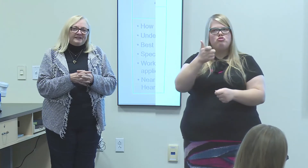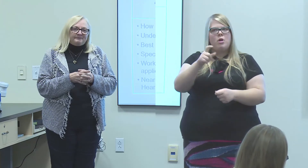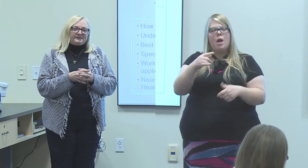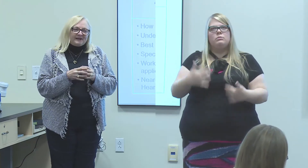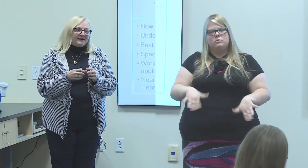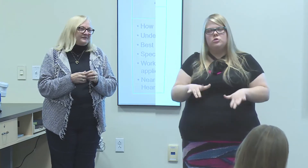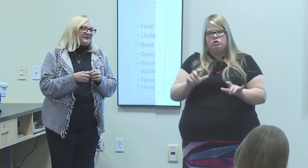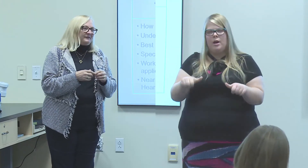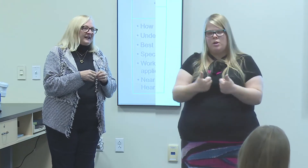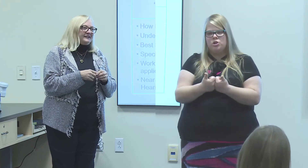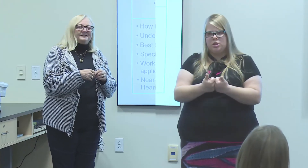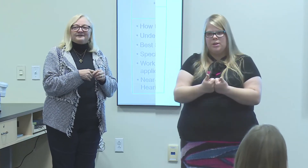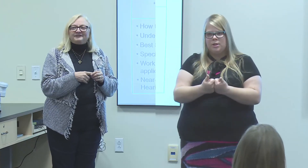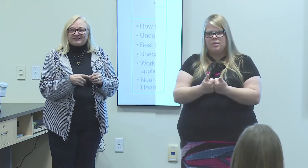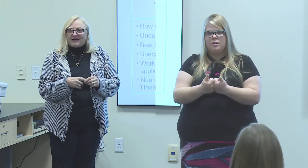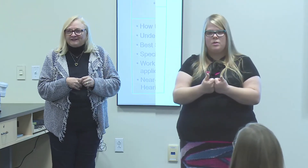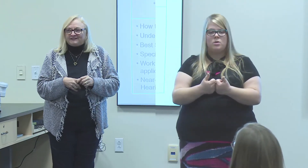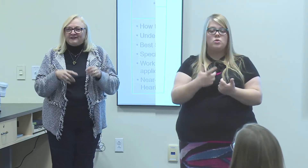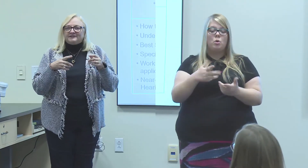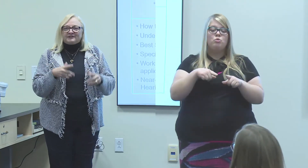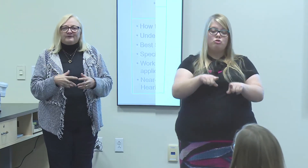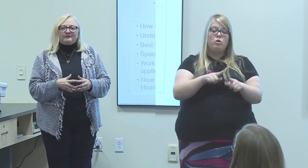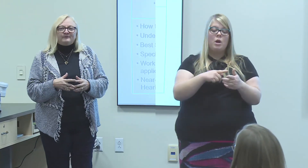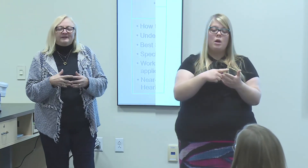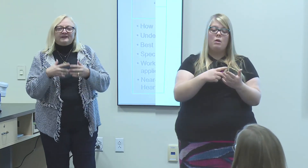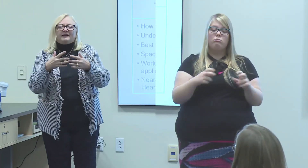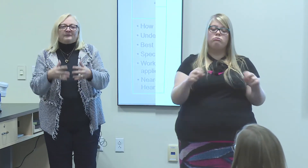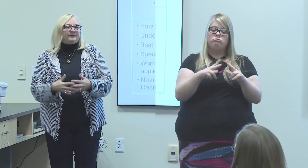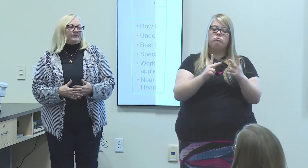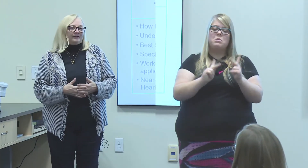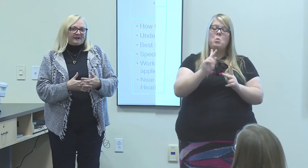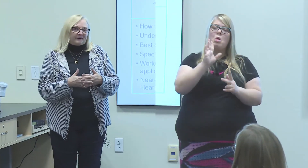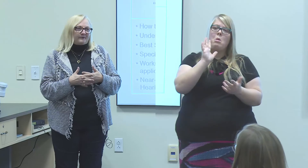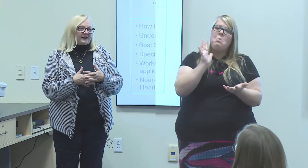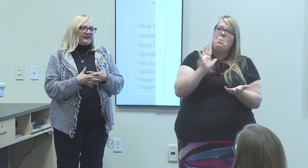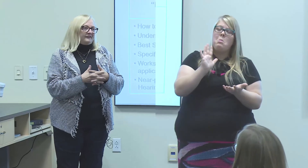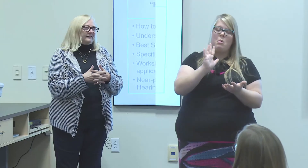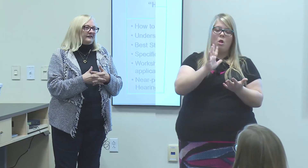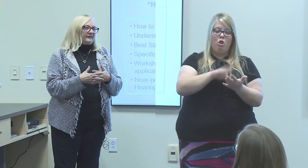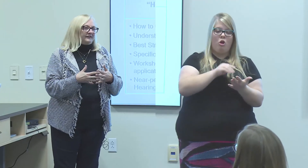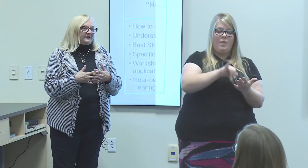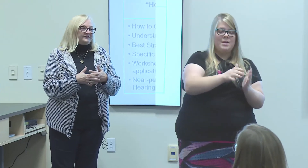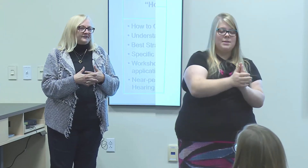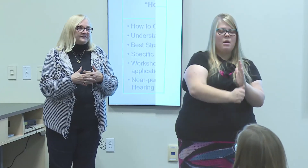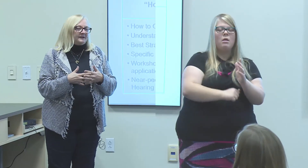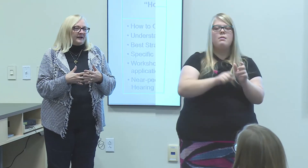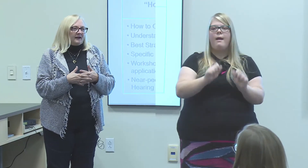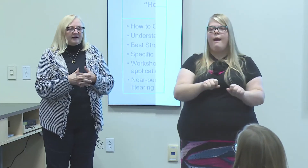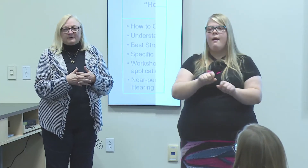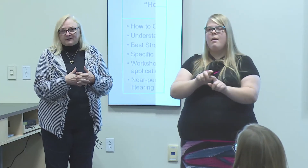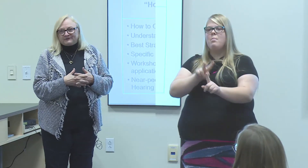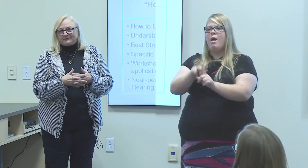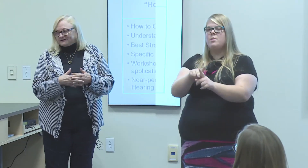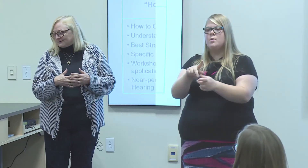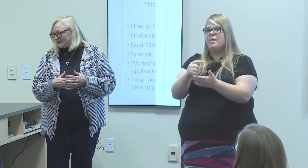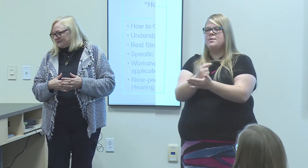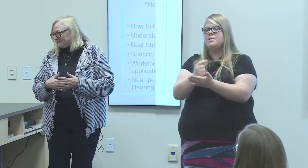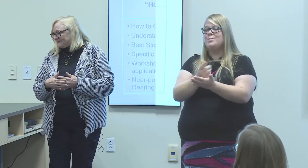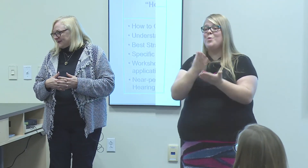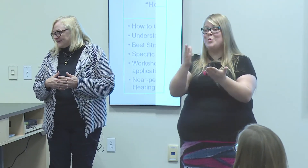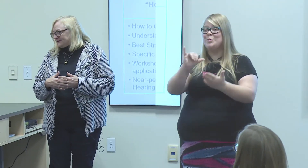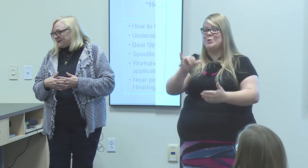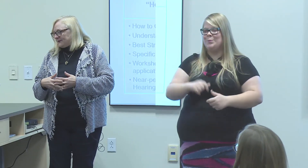specific games page for a grant is a real challenge. So it'll help you learn how to write a thesis proposal as